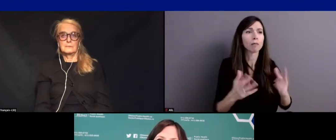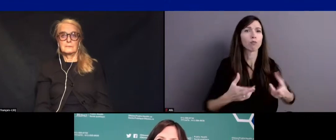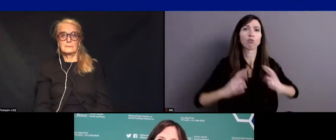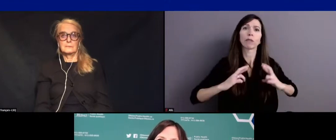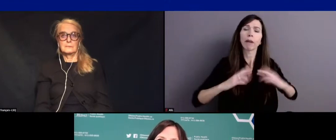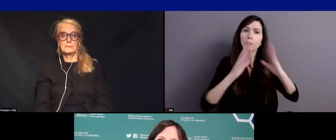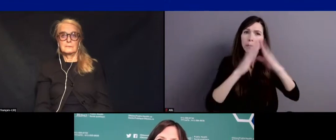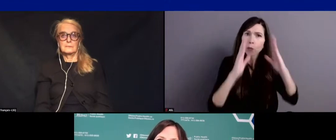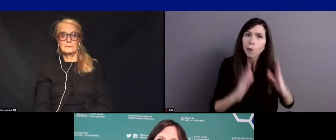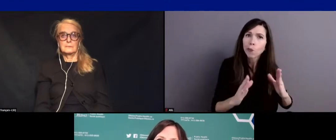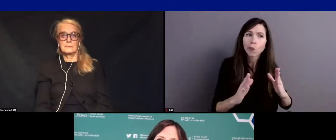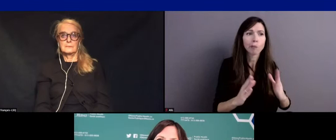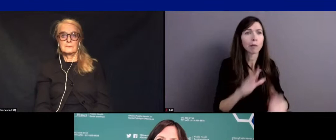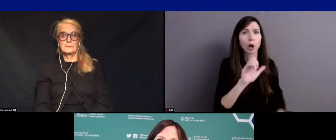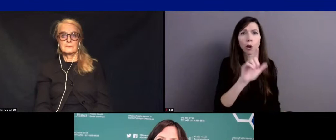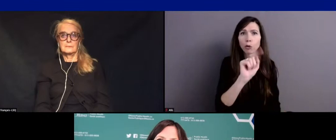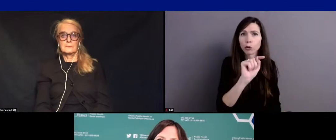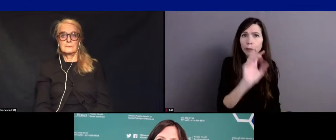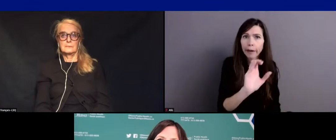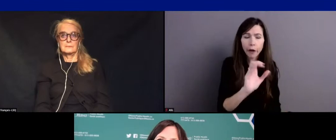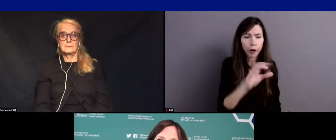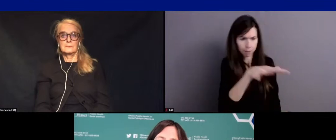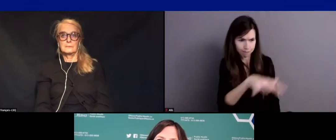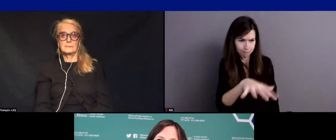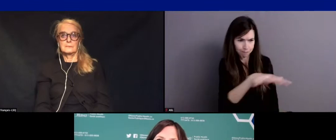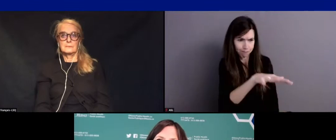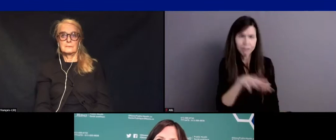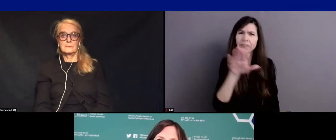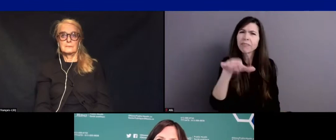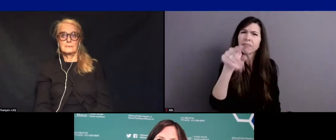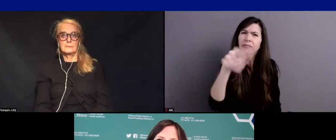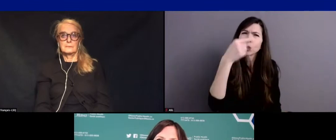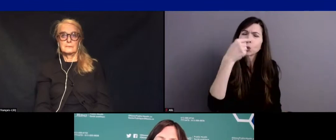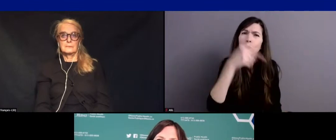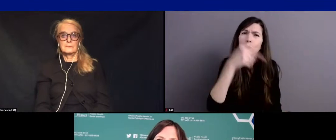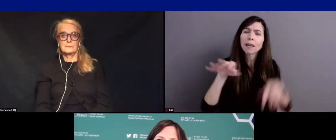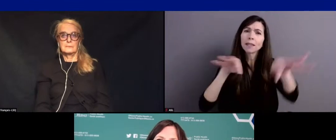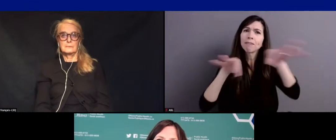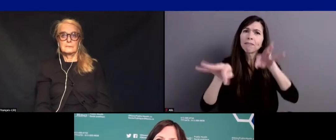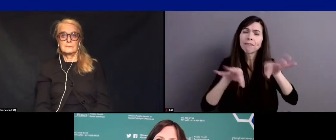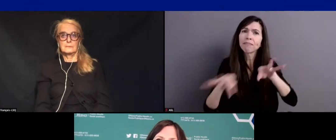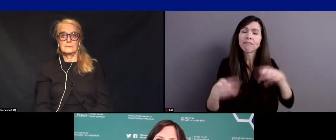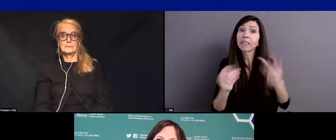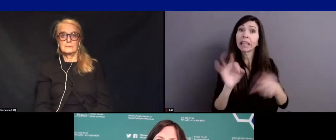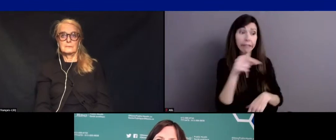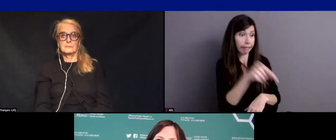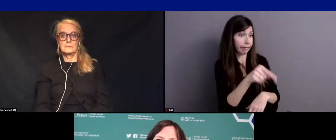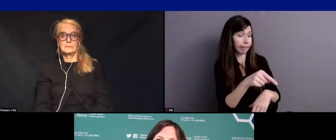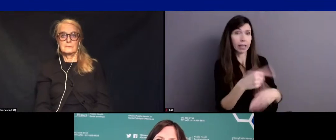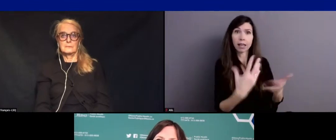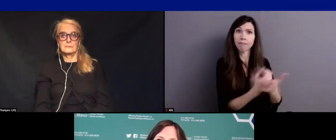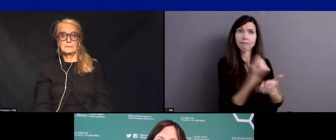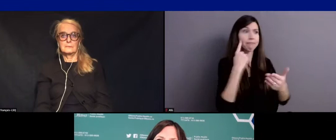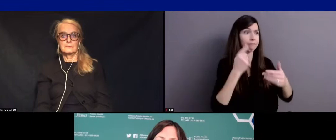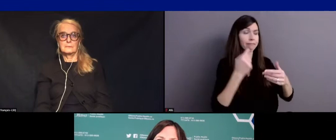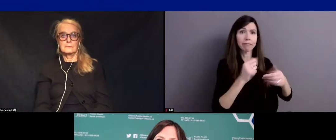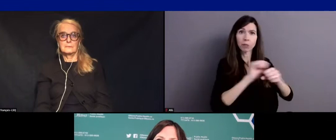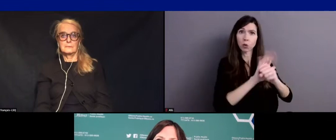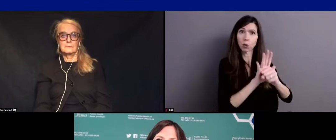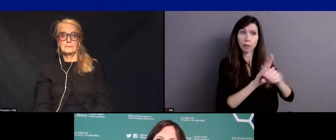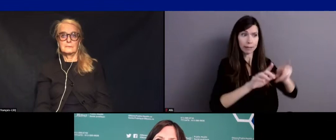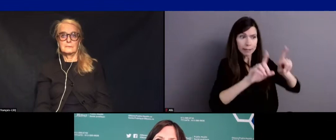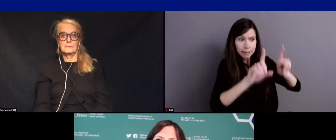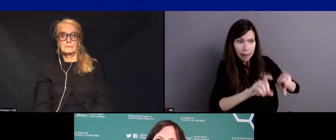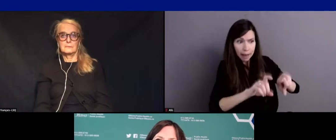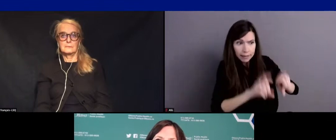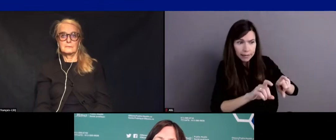Can you say what the turnaround time is for getting test results back for both the surveillance